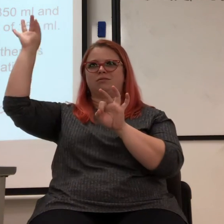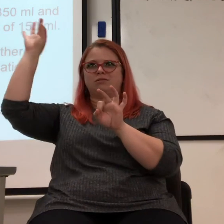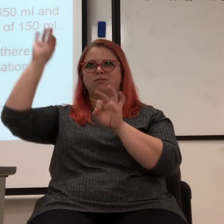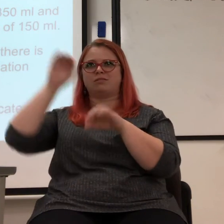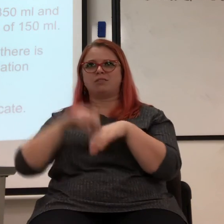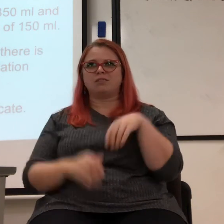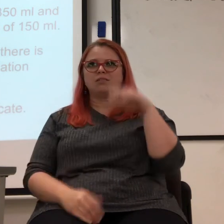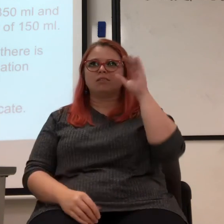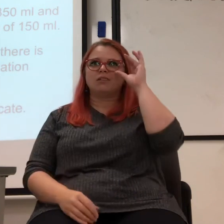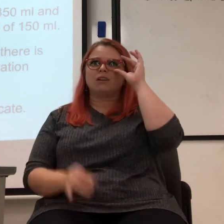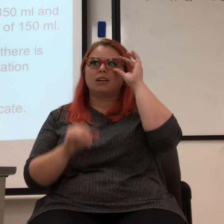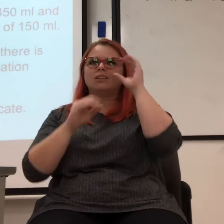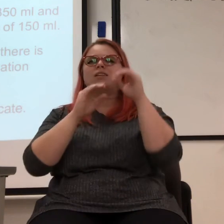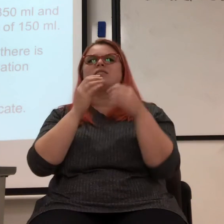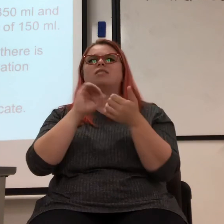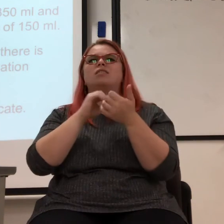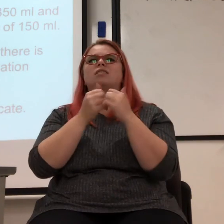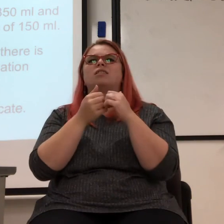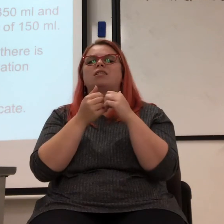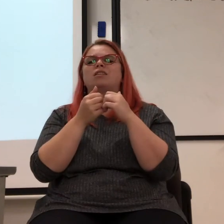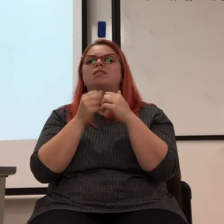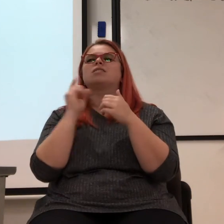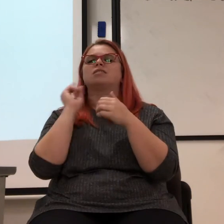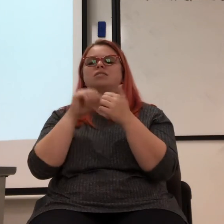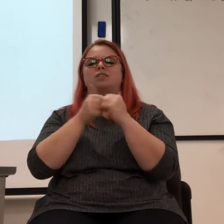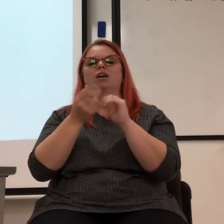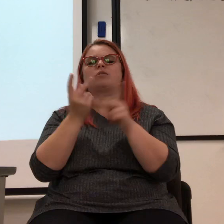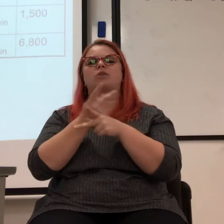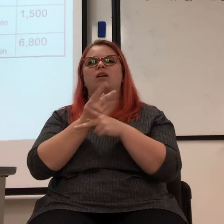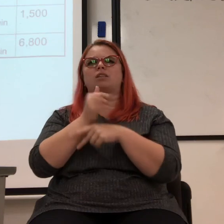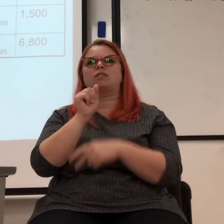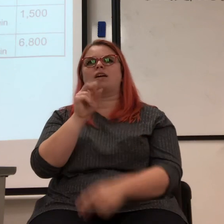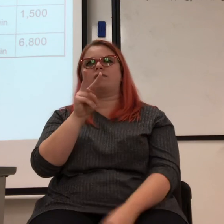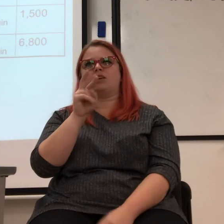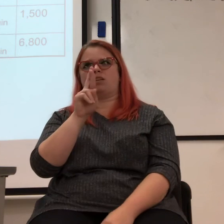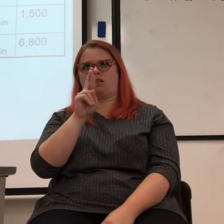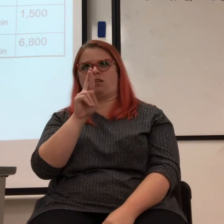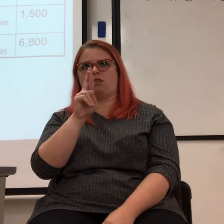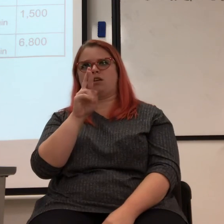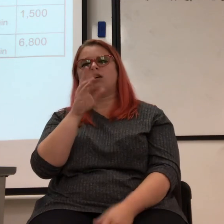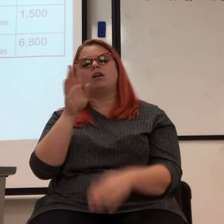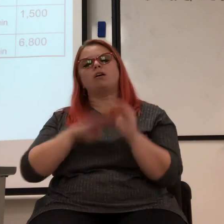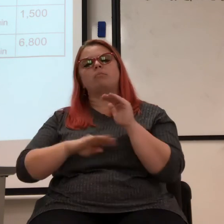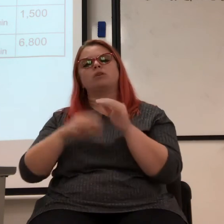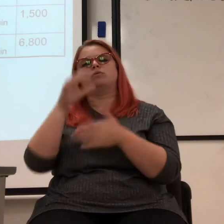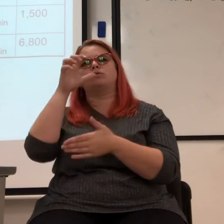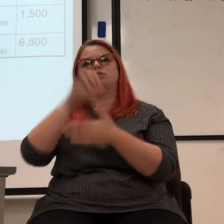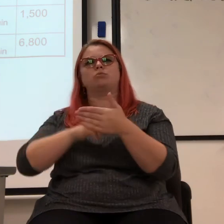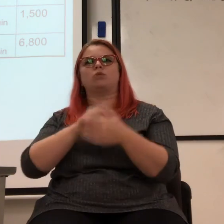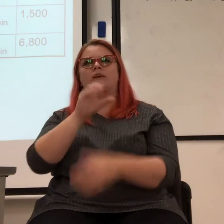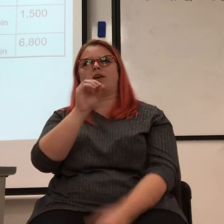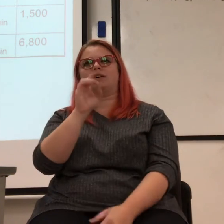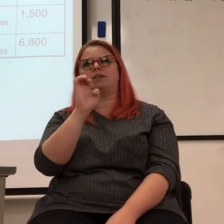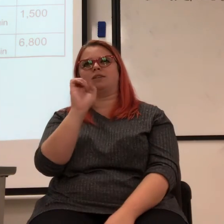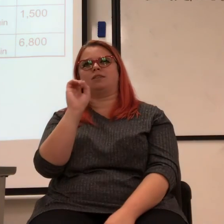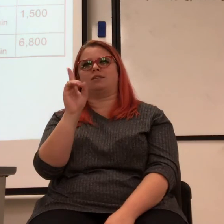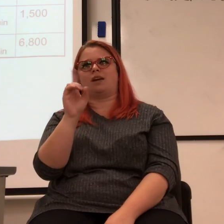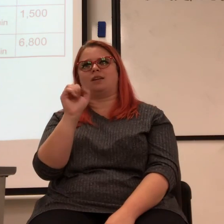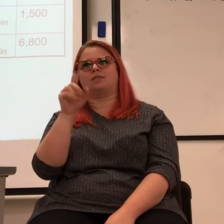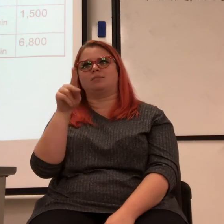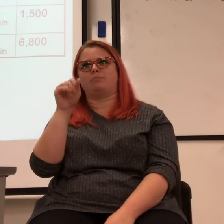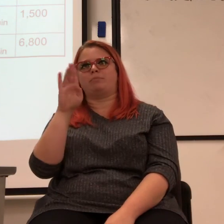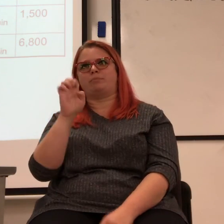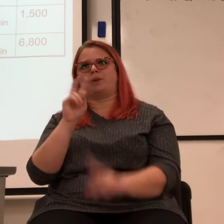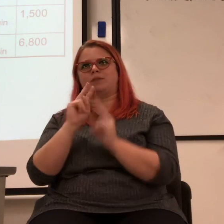space volume. Here's how you would calculate AVR. You have to basically subtract out dead space volume. So here's